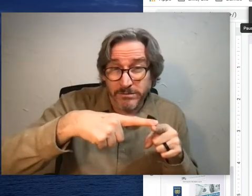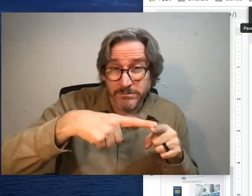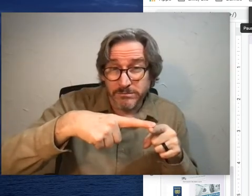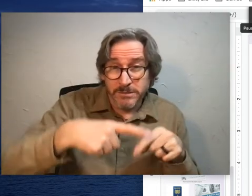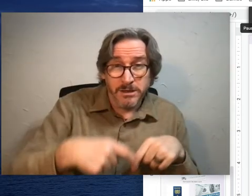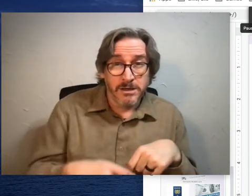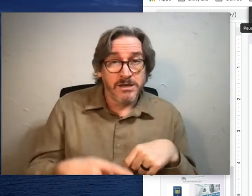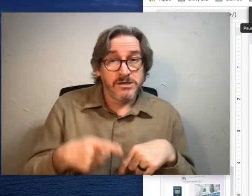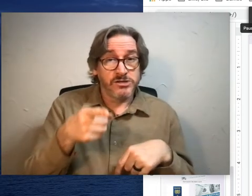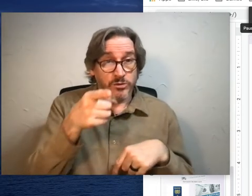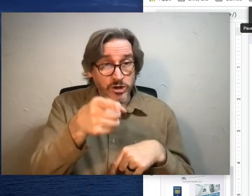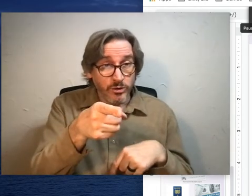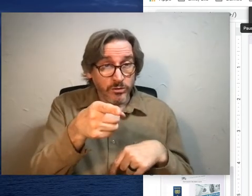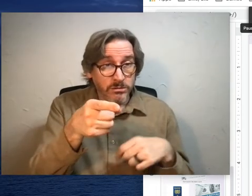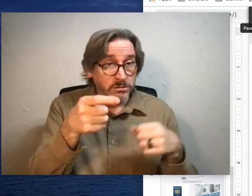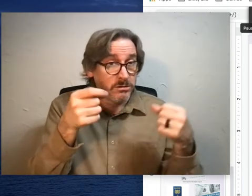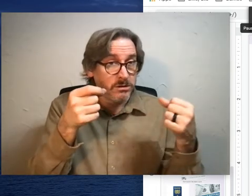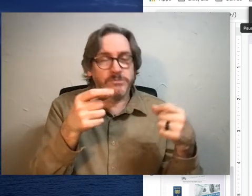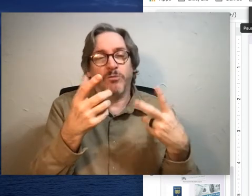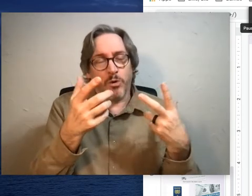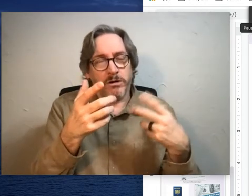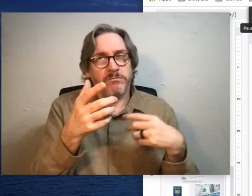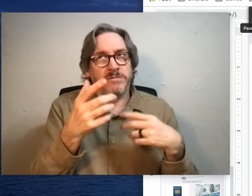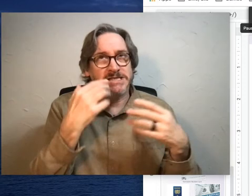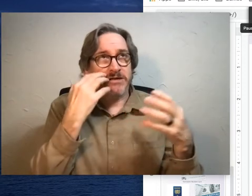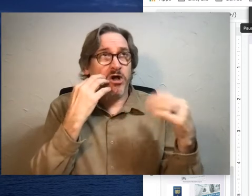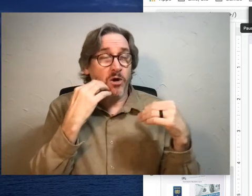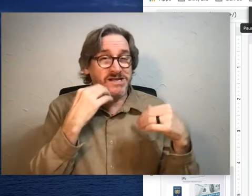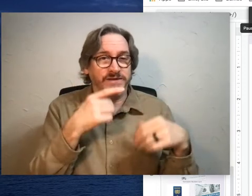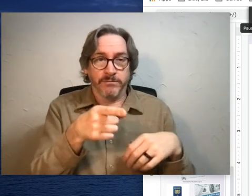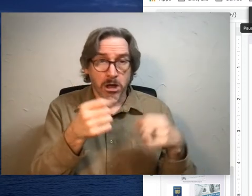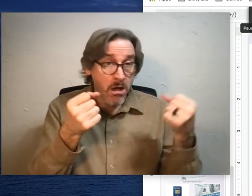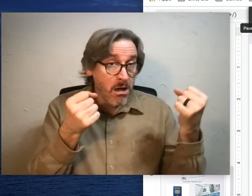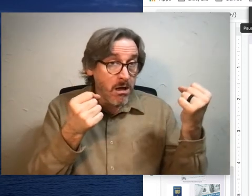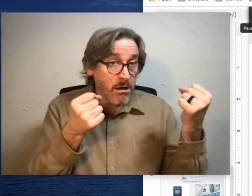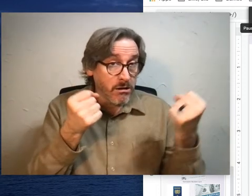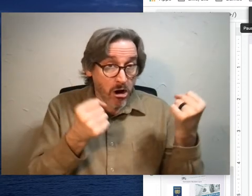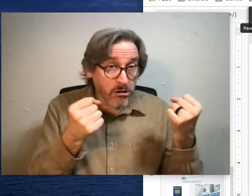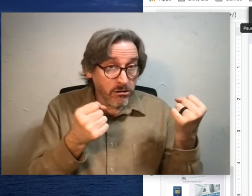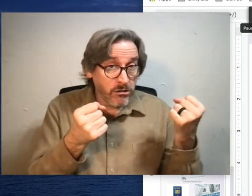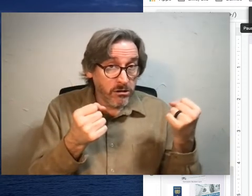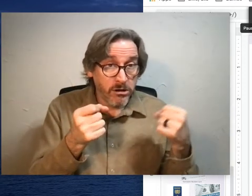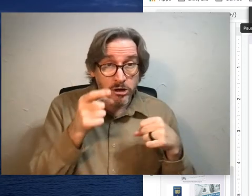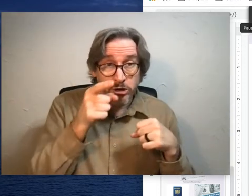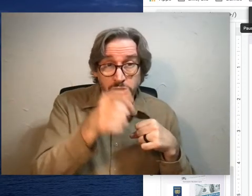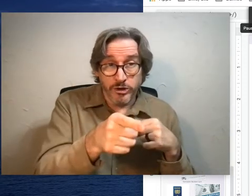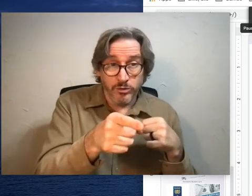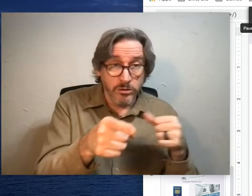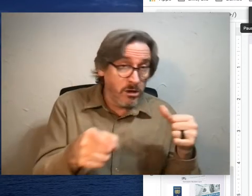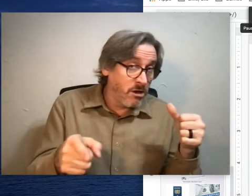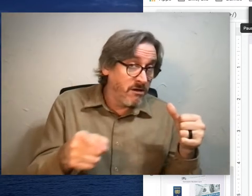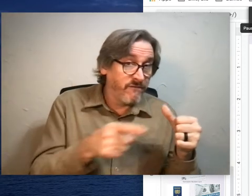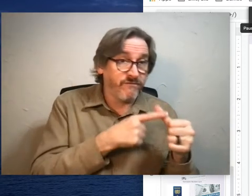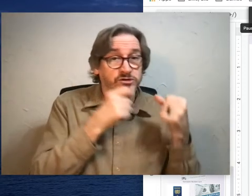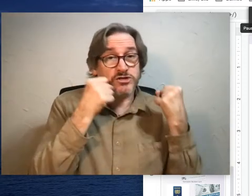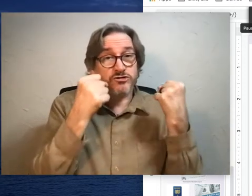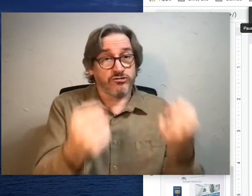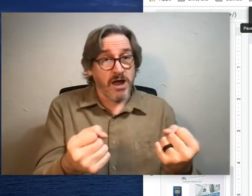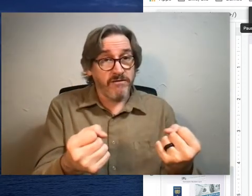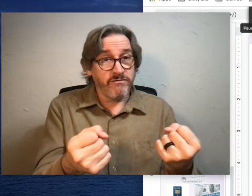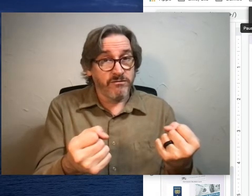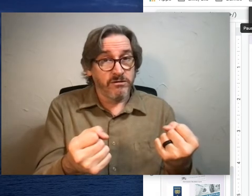when. So you, or let's see, OSV, car, you,